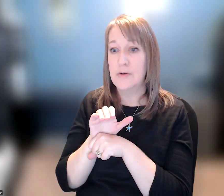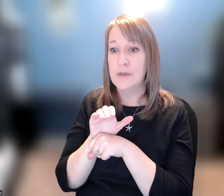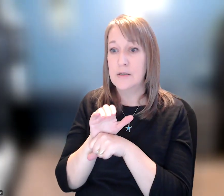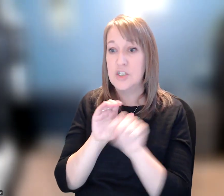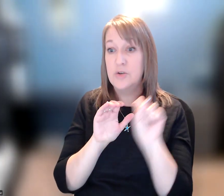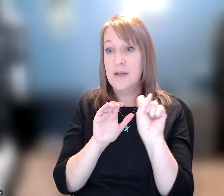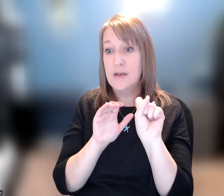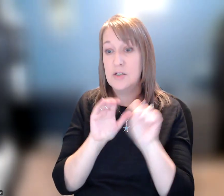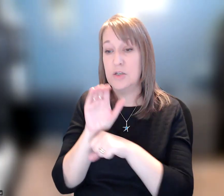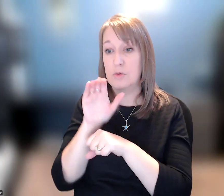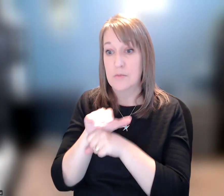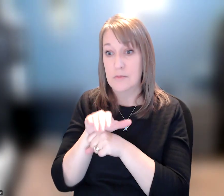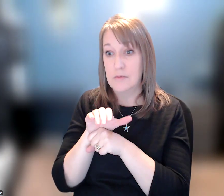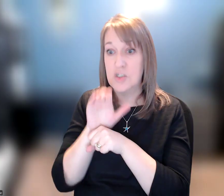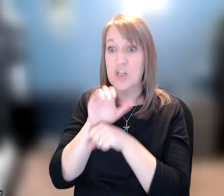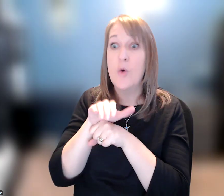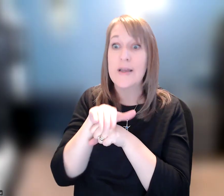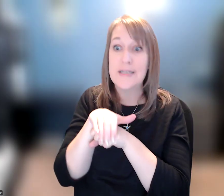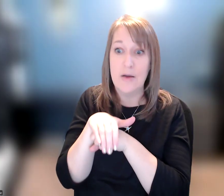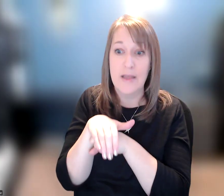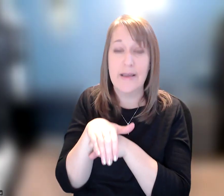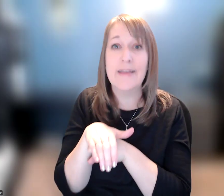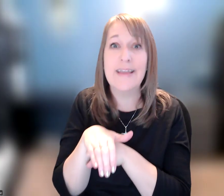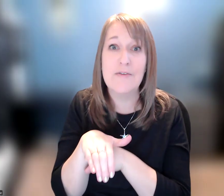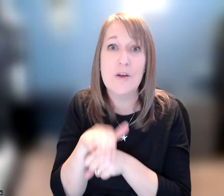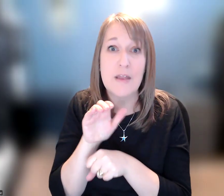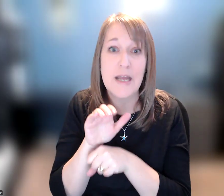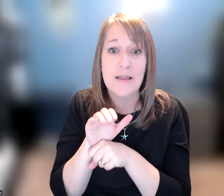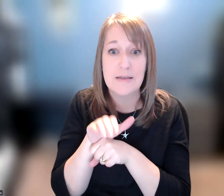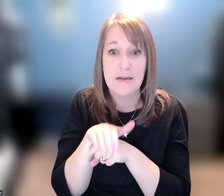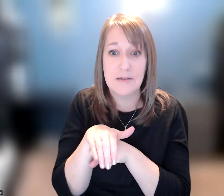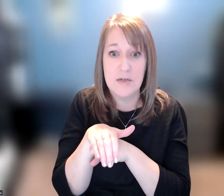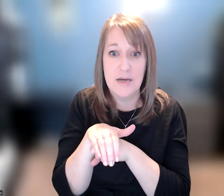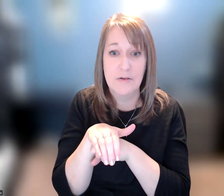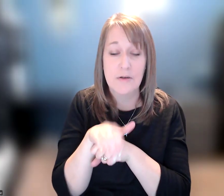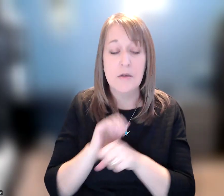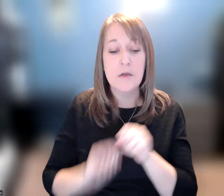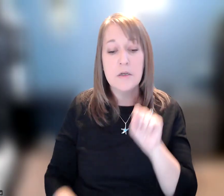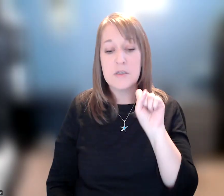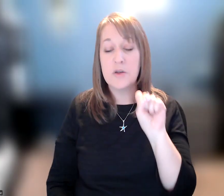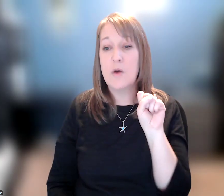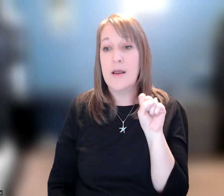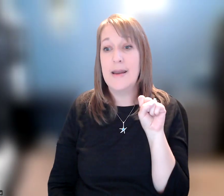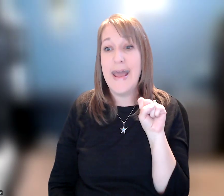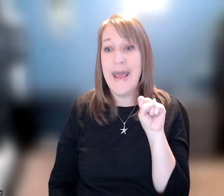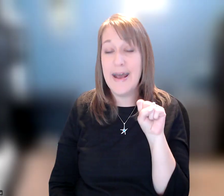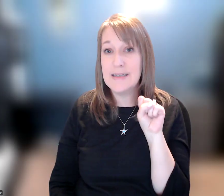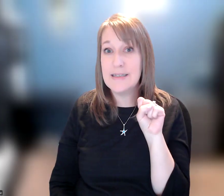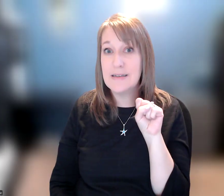down to going down, like in the evening or the night the sun has gone down. So you want an S because